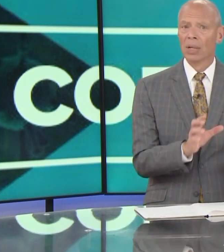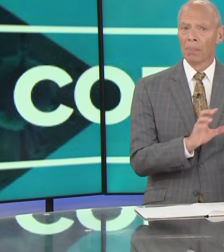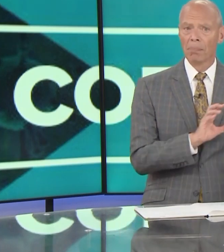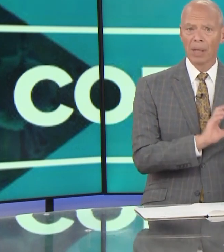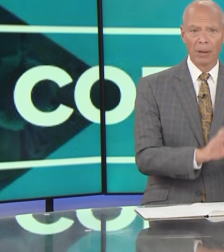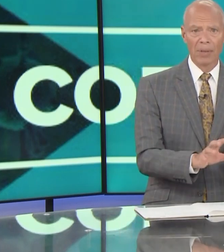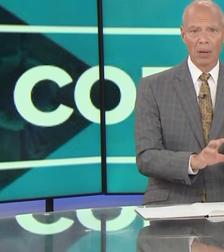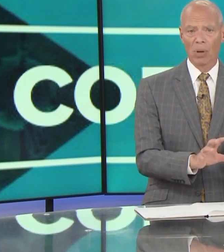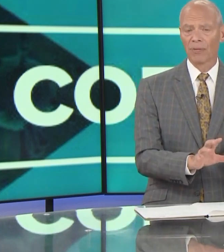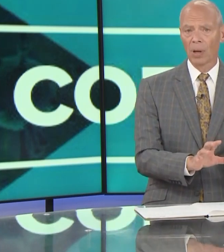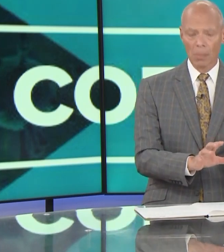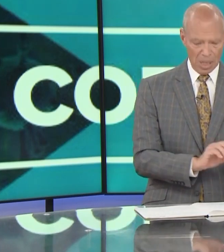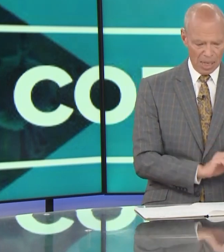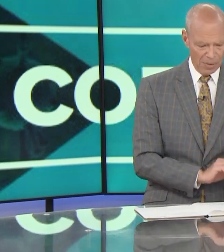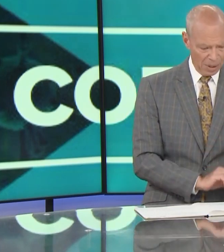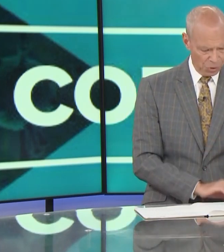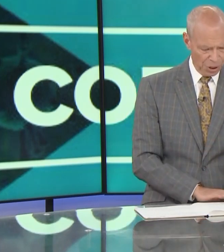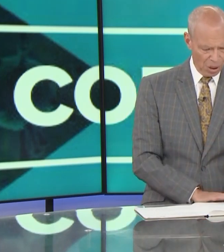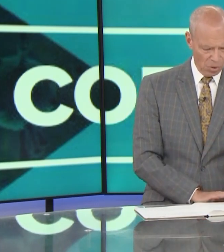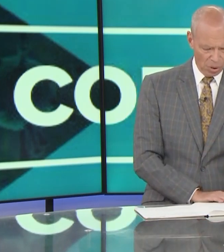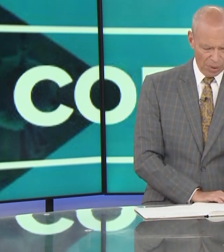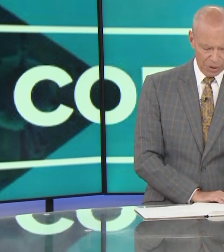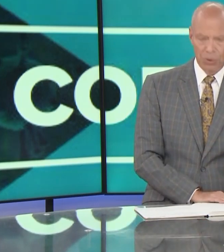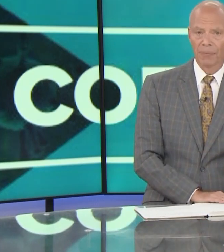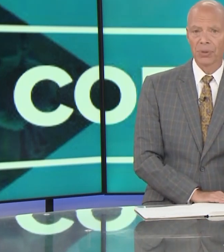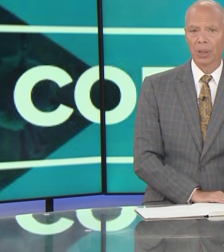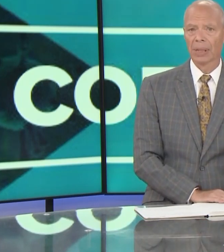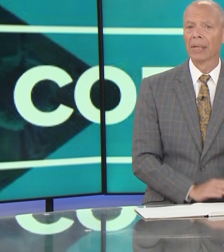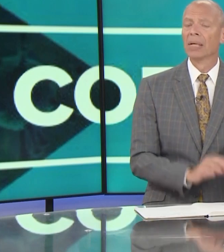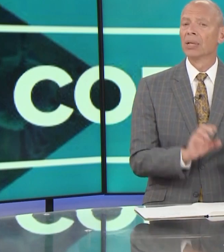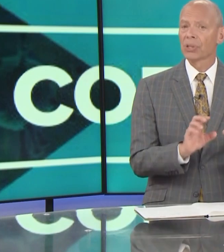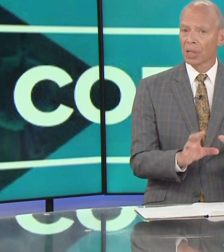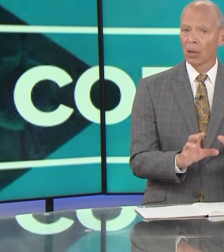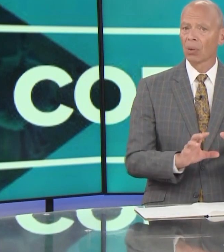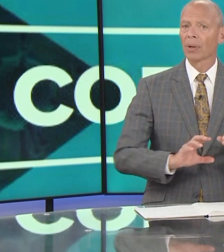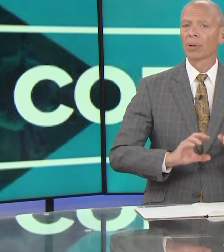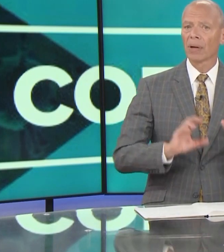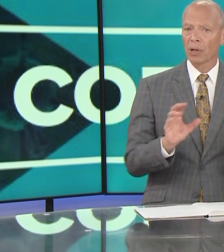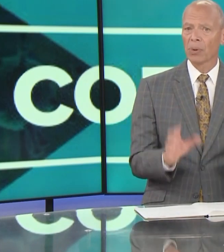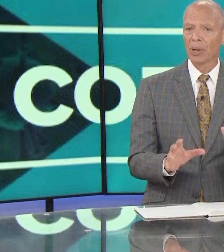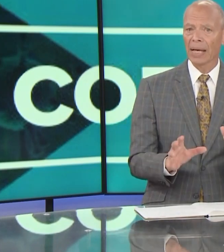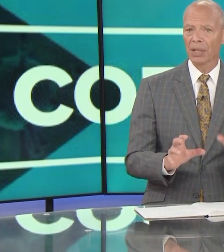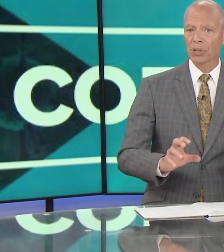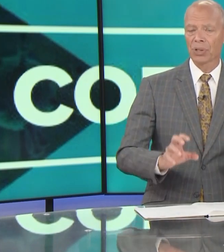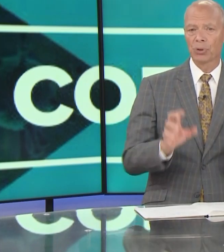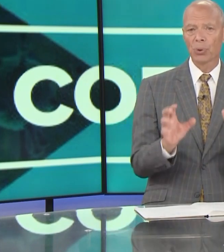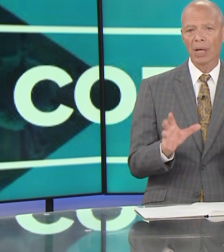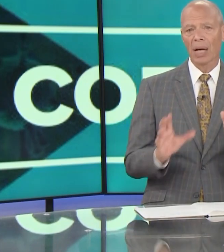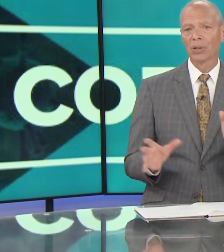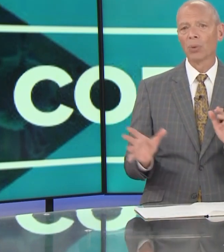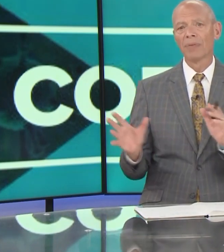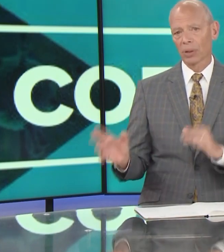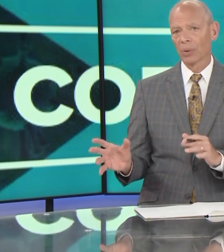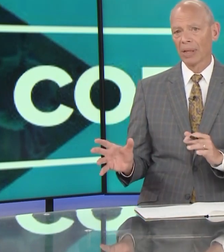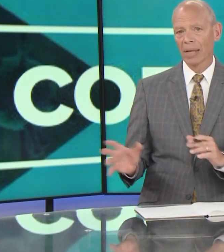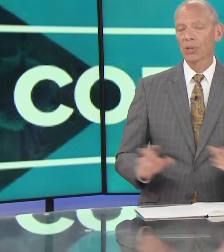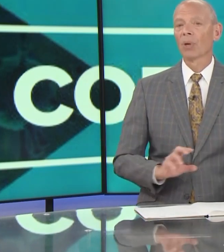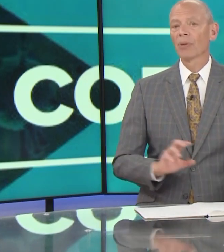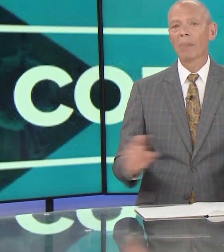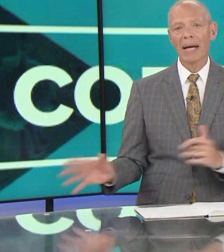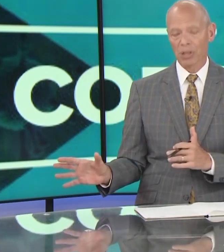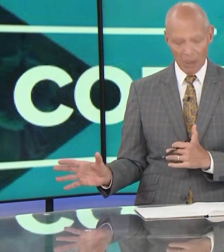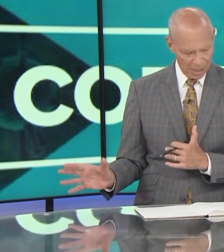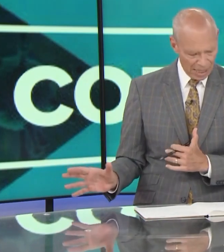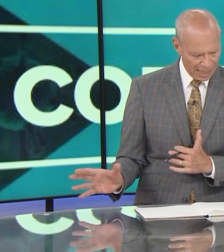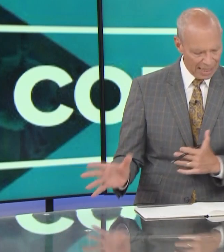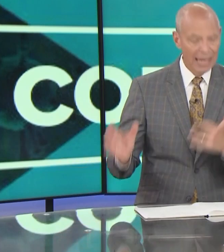though many of them are from the Chico Correctional Facility, still there are enough community cases that you cannot do a victory dance over